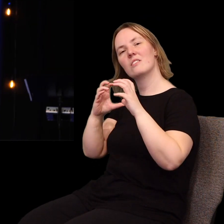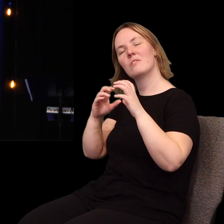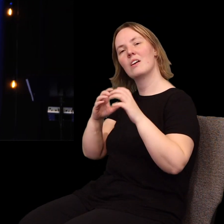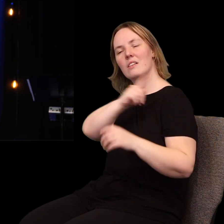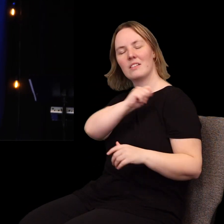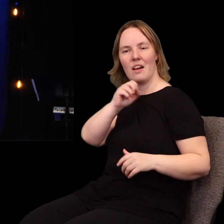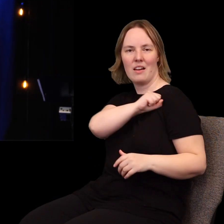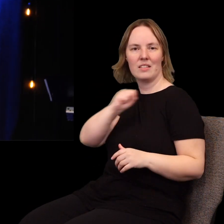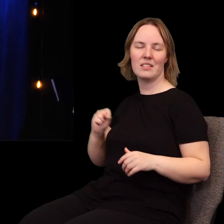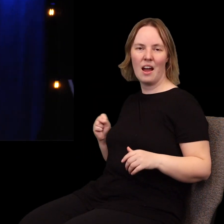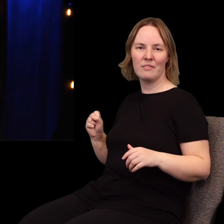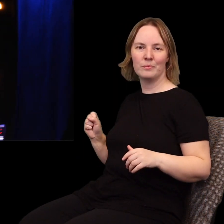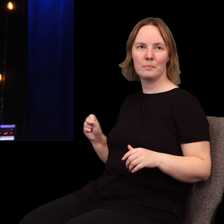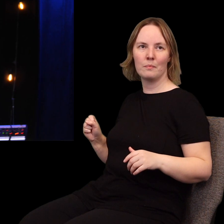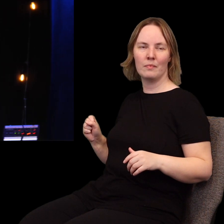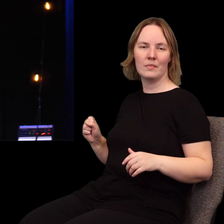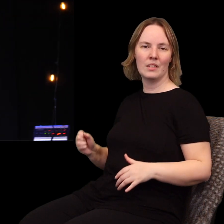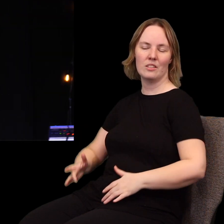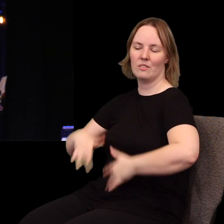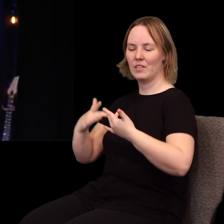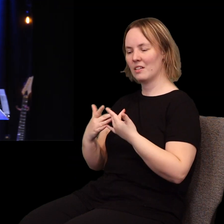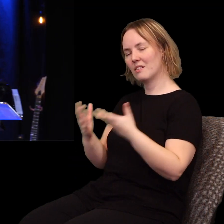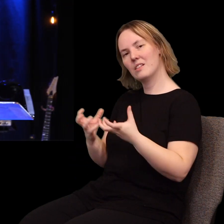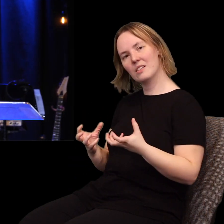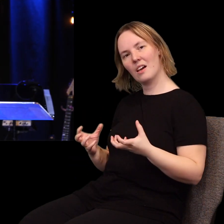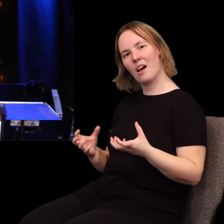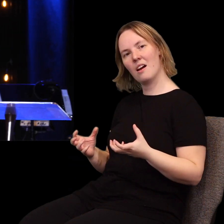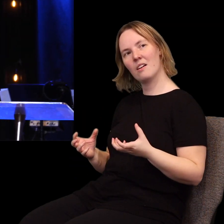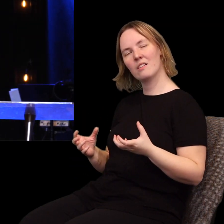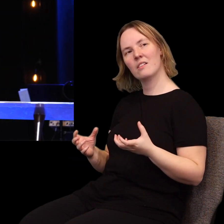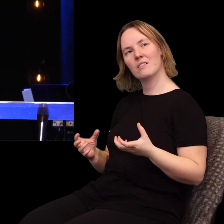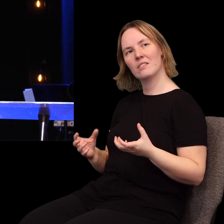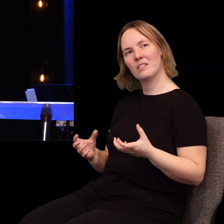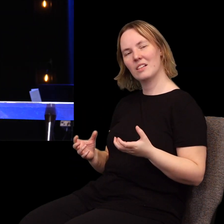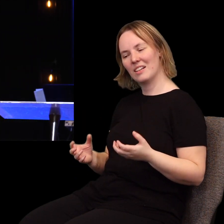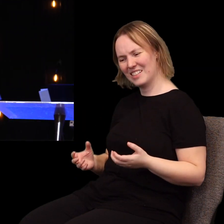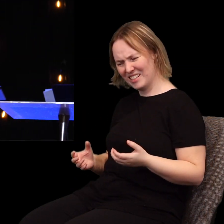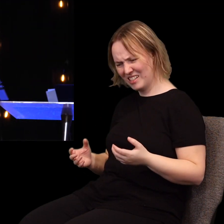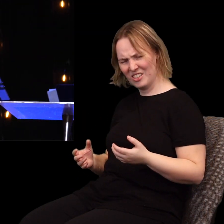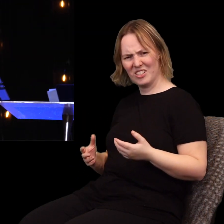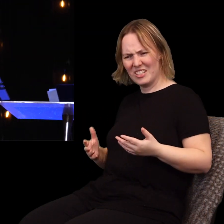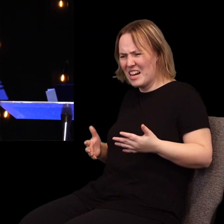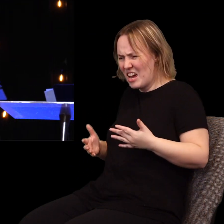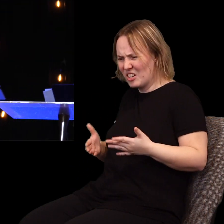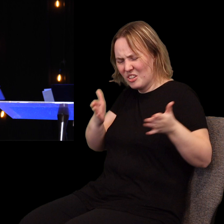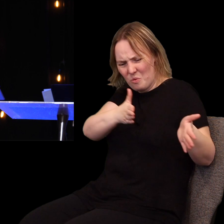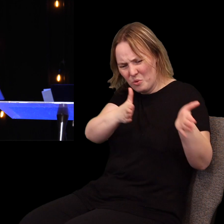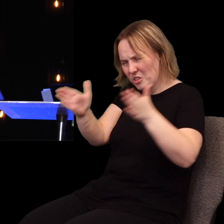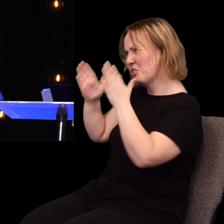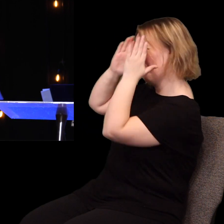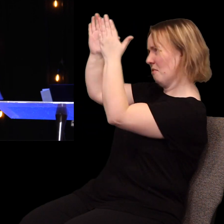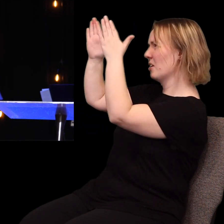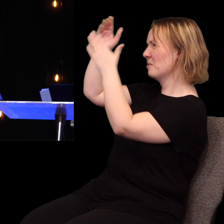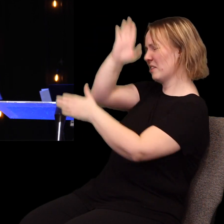around the table as a staff on a pretty regular basis is just feeling the desire, and I believe the Lord is doing it, but just again to get that traction, to get